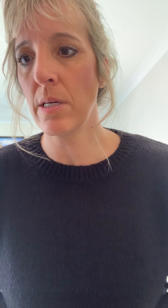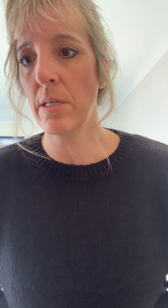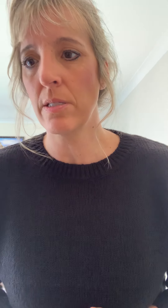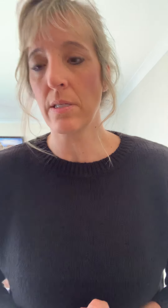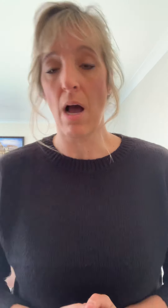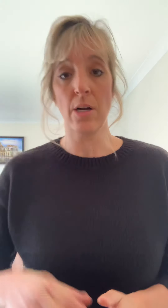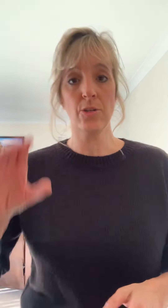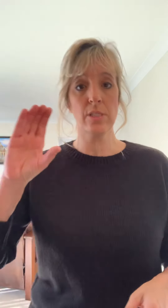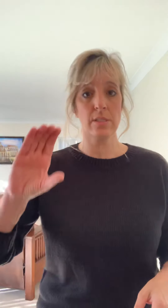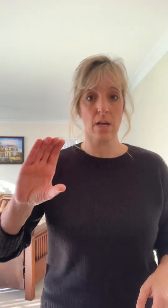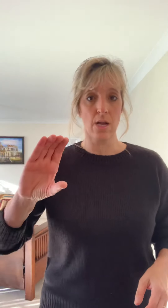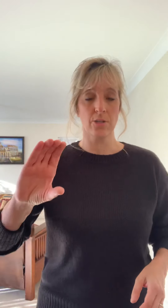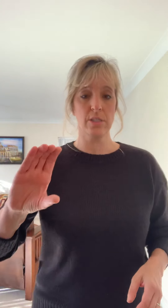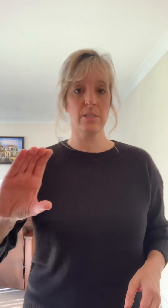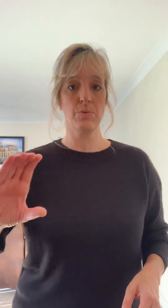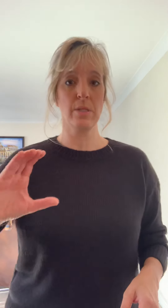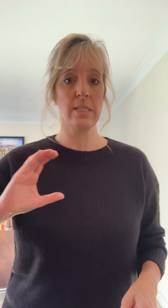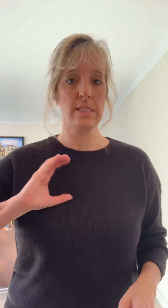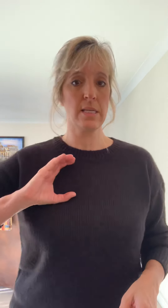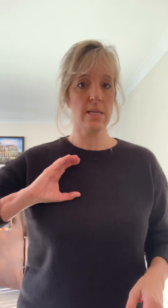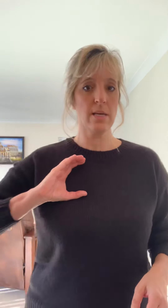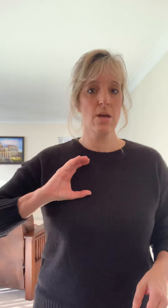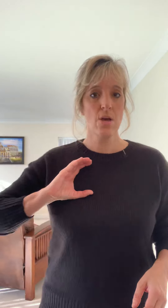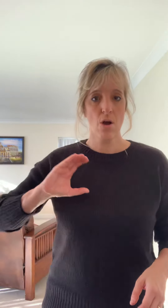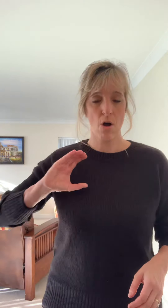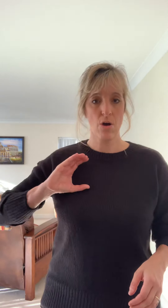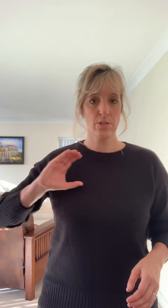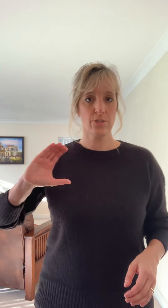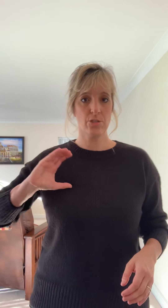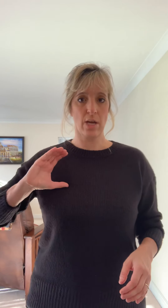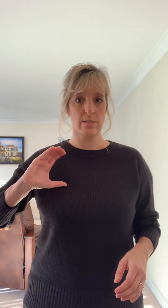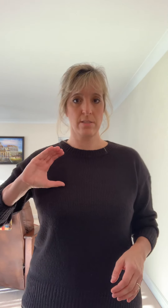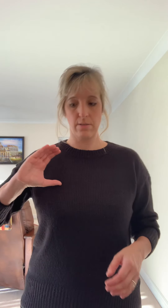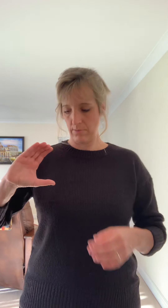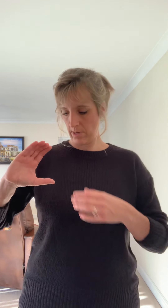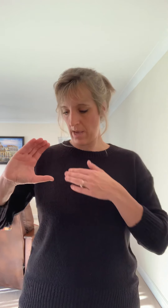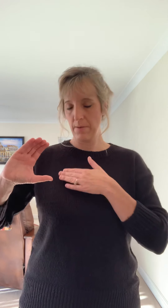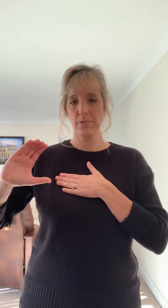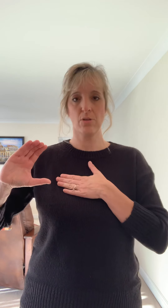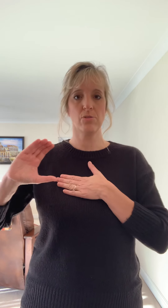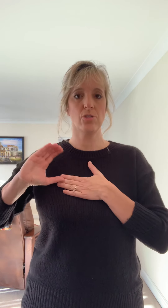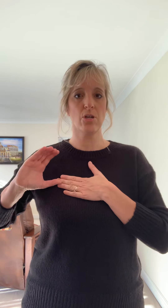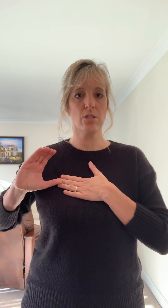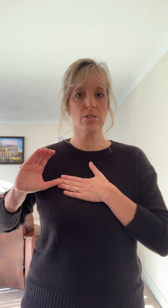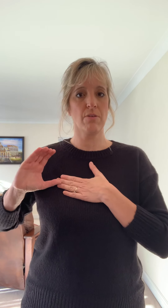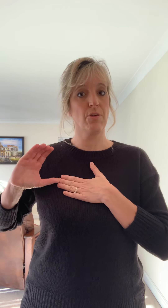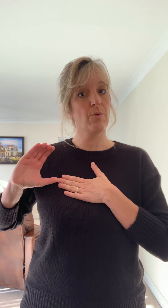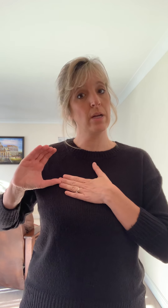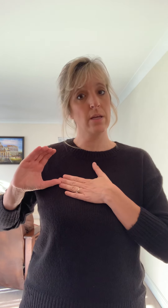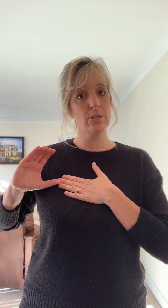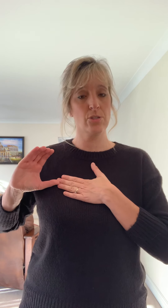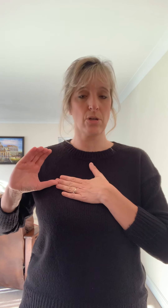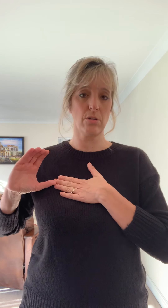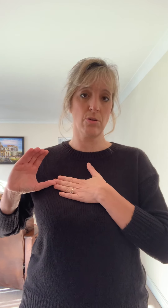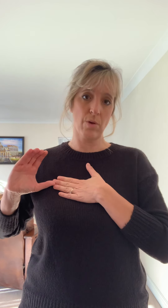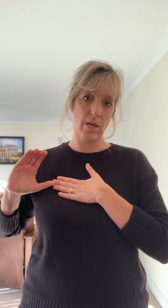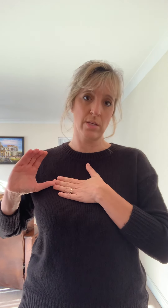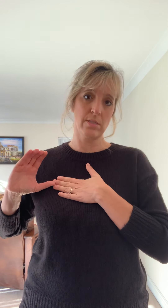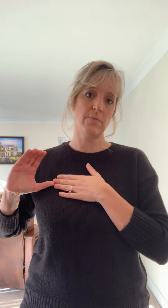is Congress. Congress is with a C on your chest, okay? So you start, if you're right hand, you start on your right.